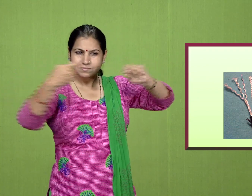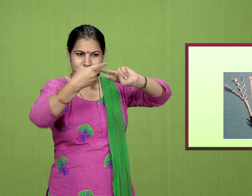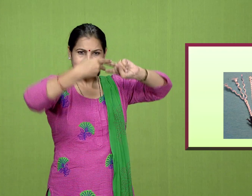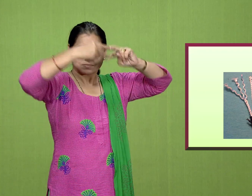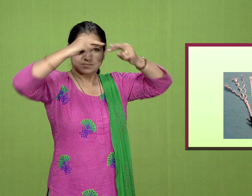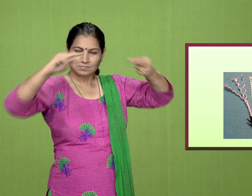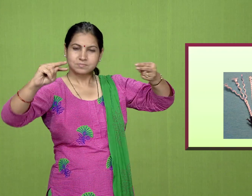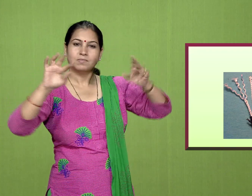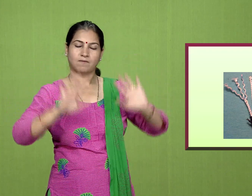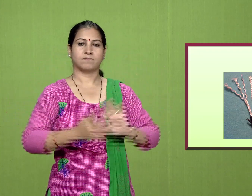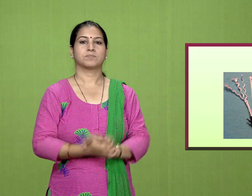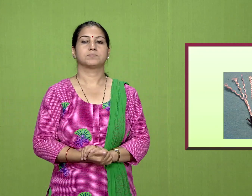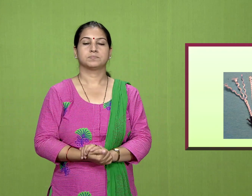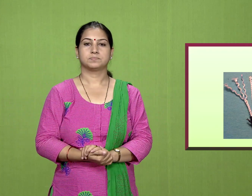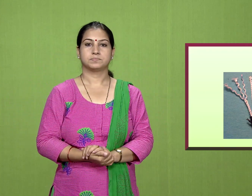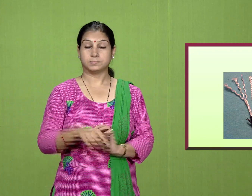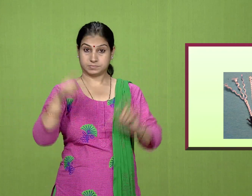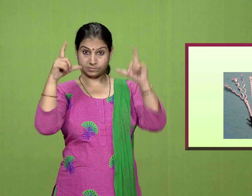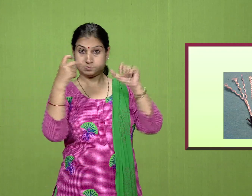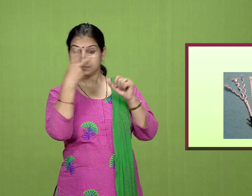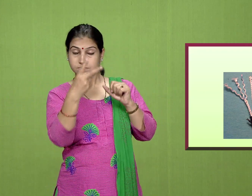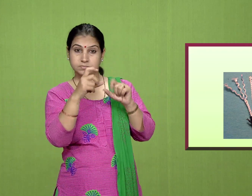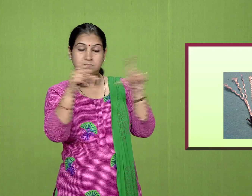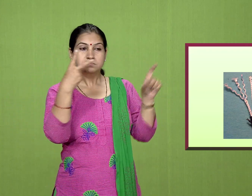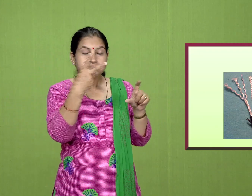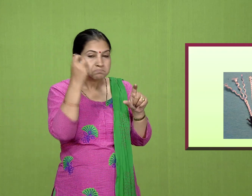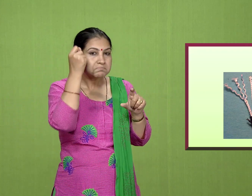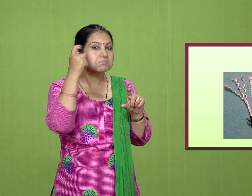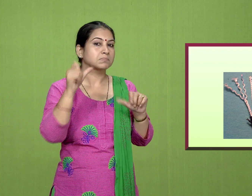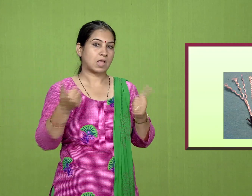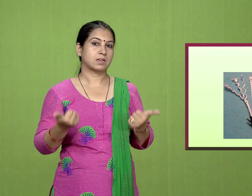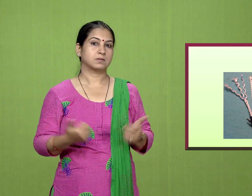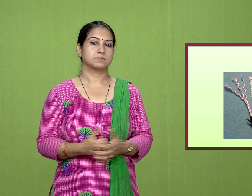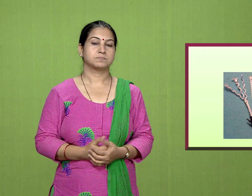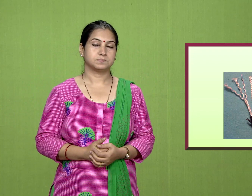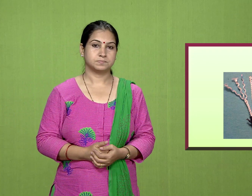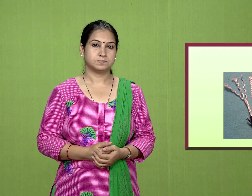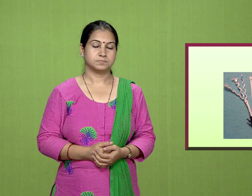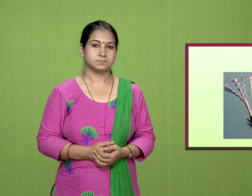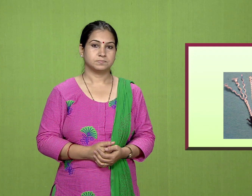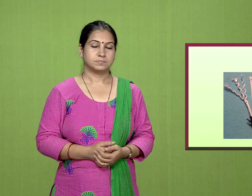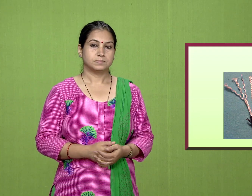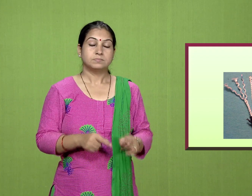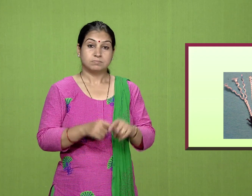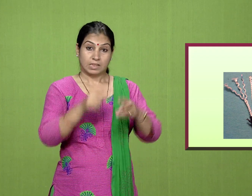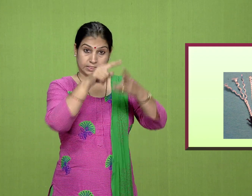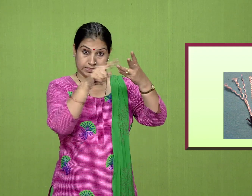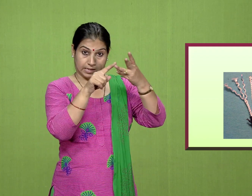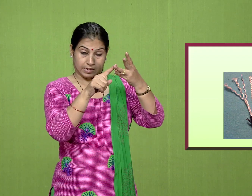In the diagram, it is clearly visible that 3 single yarns